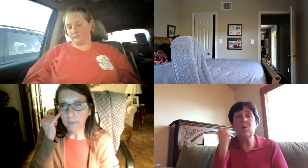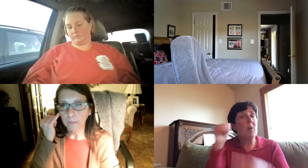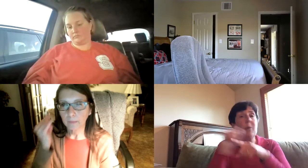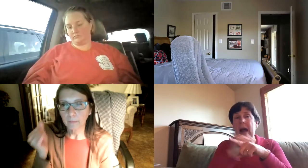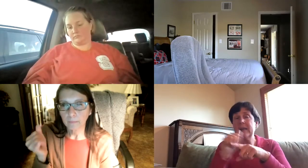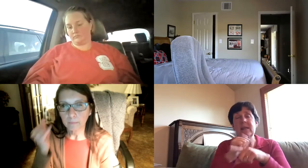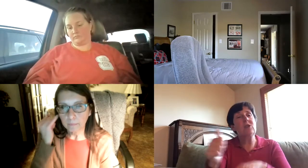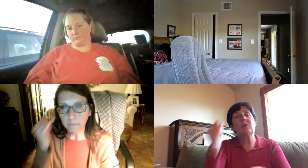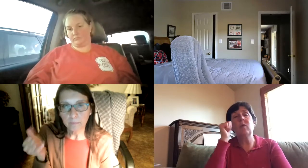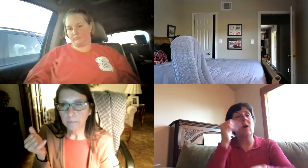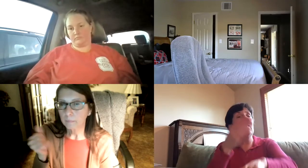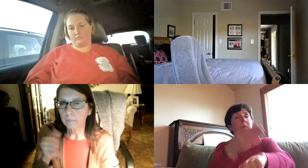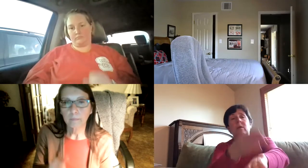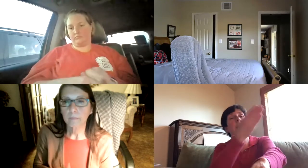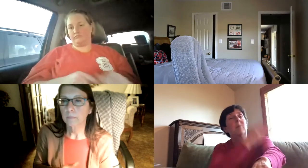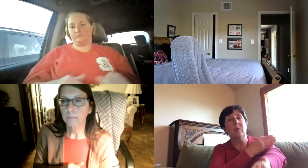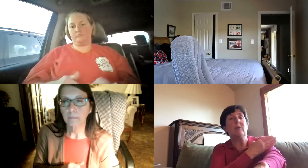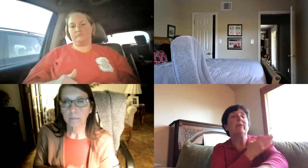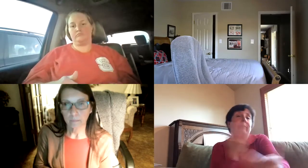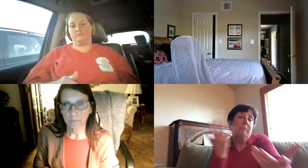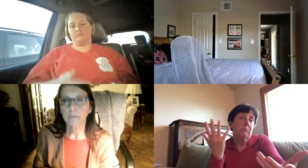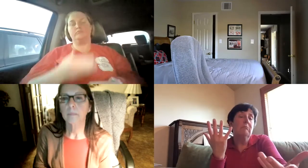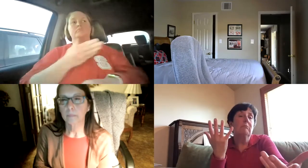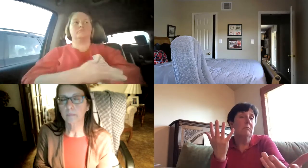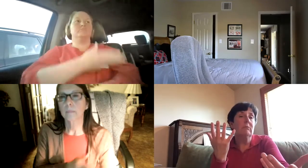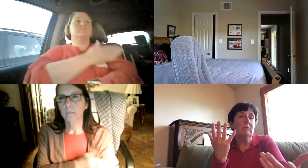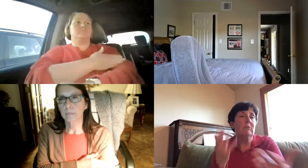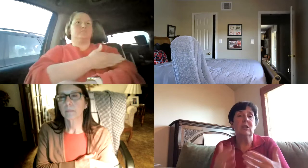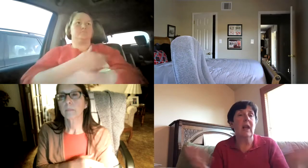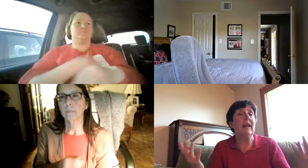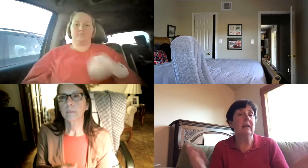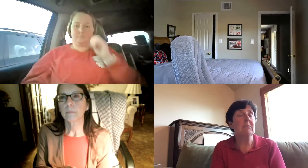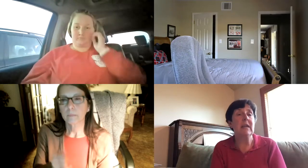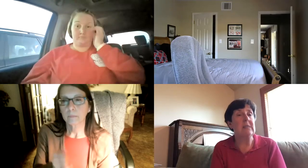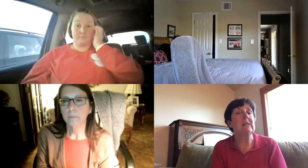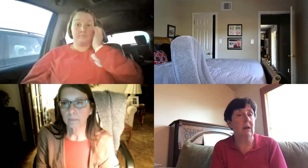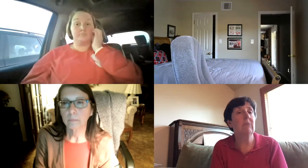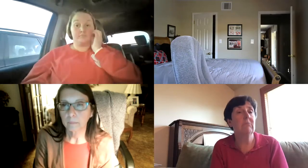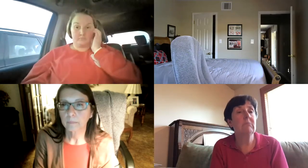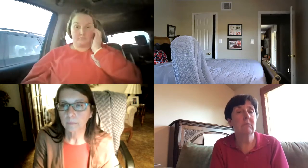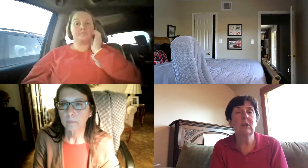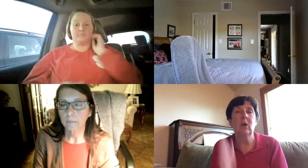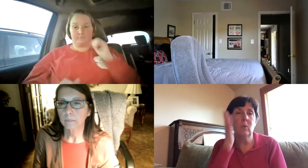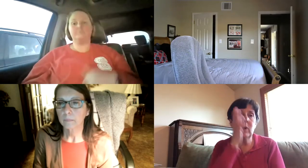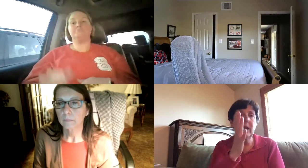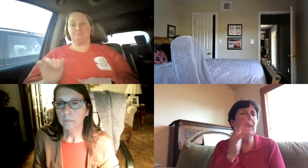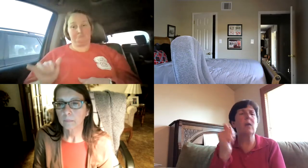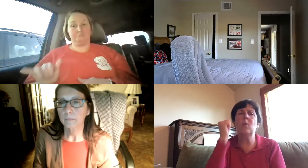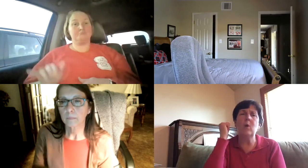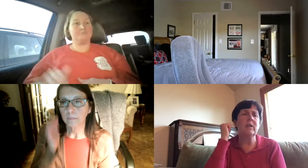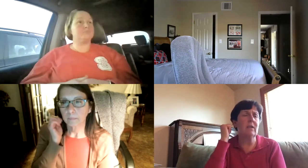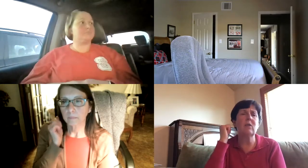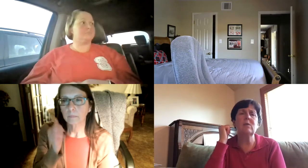If you won't practice, you won't improve. Just like any skill. So will